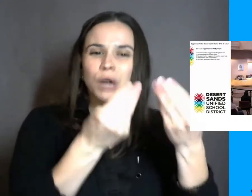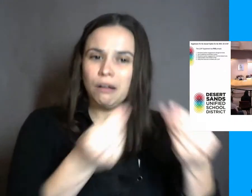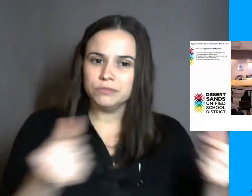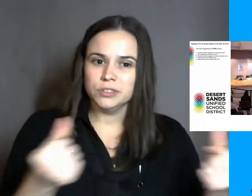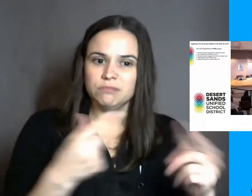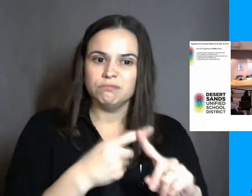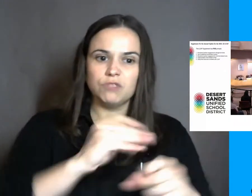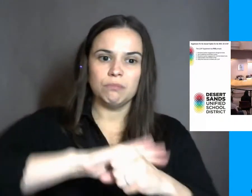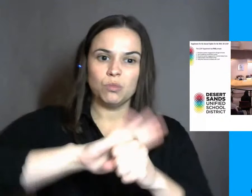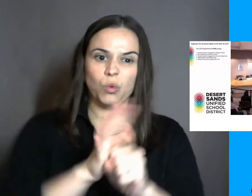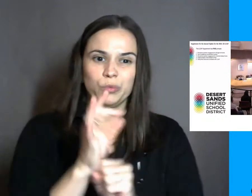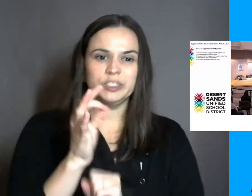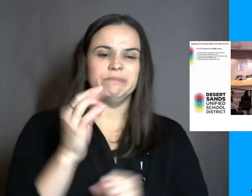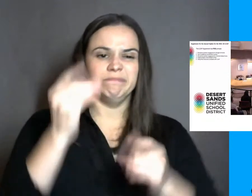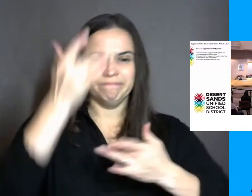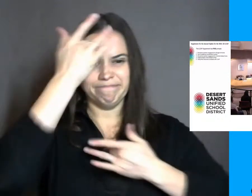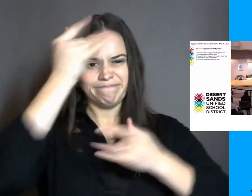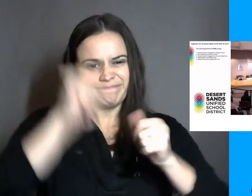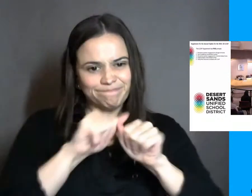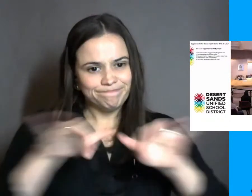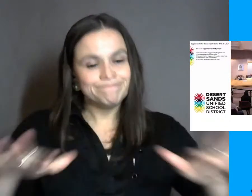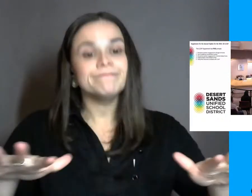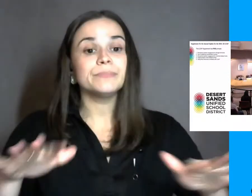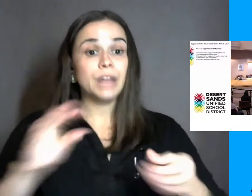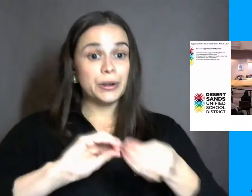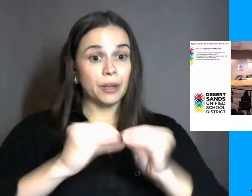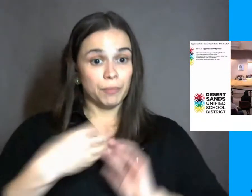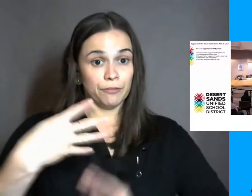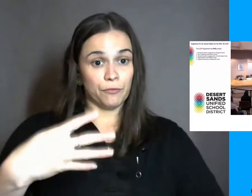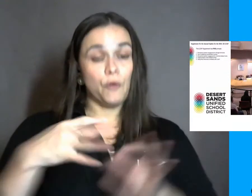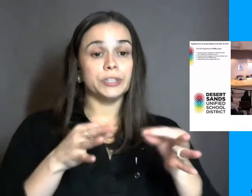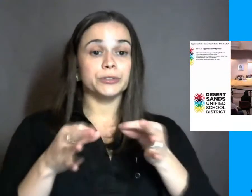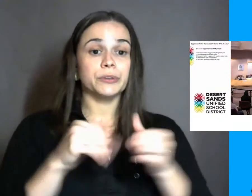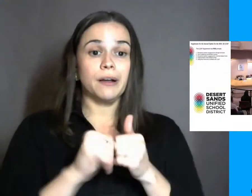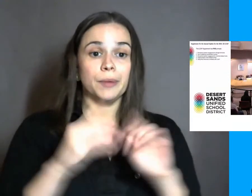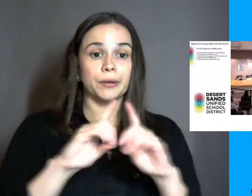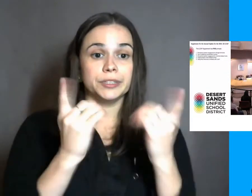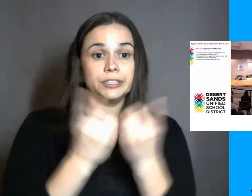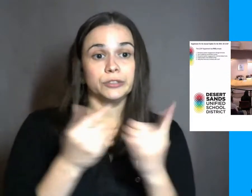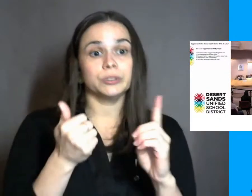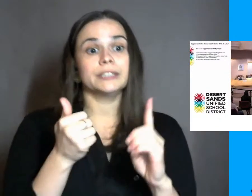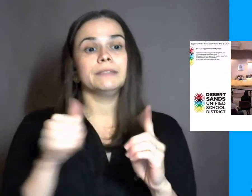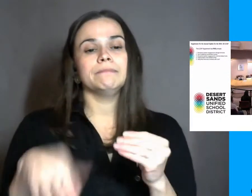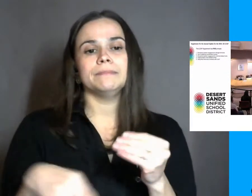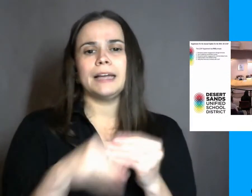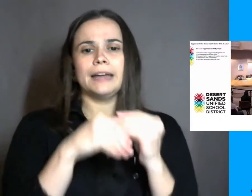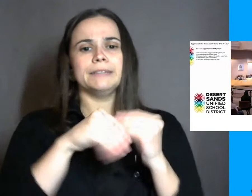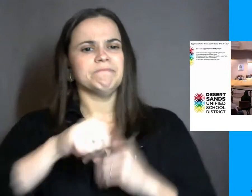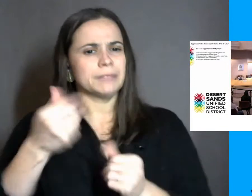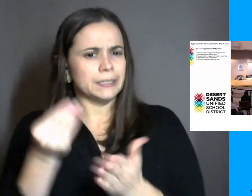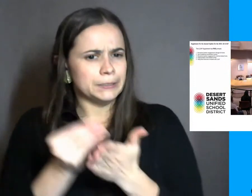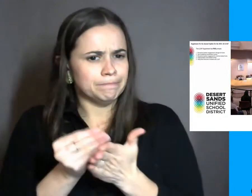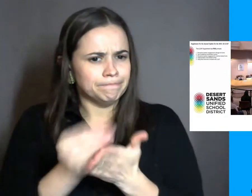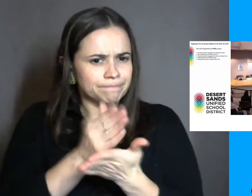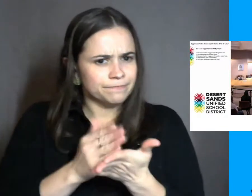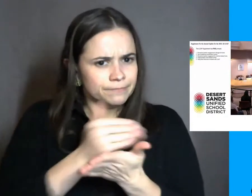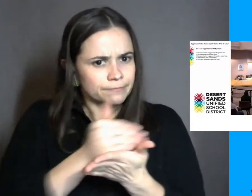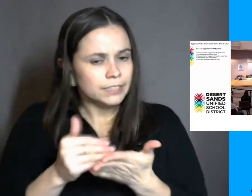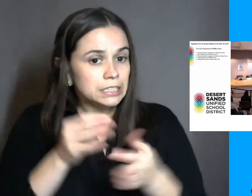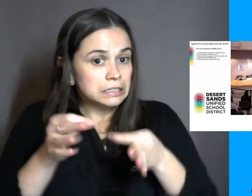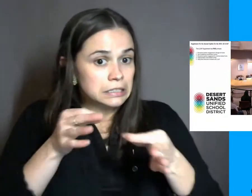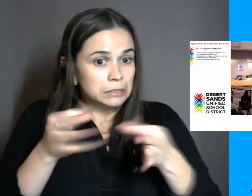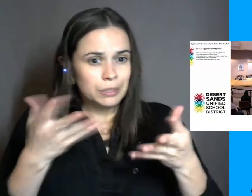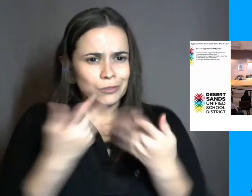pandemic. 4, describe how the district is implementing the ESSER III funds and explain the successes